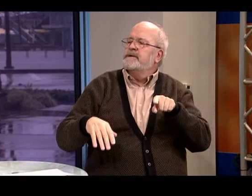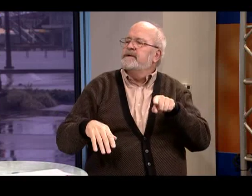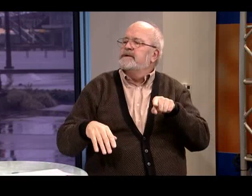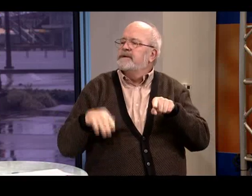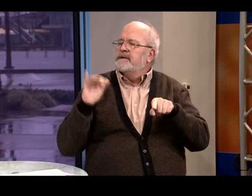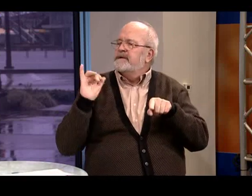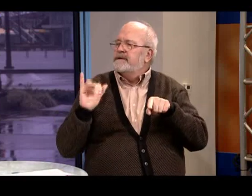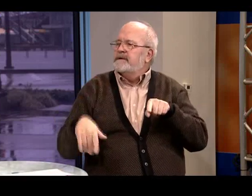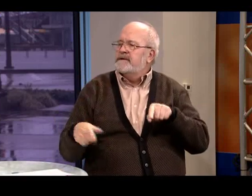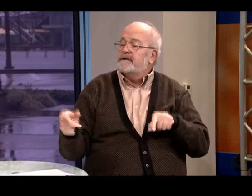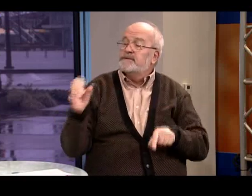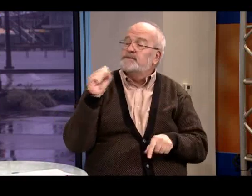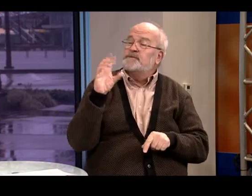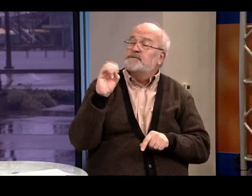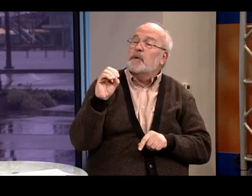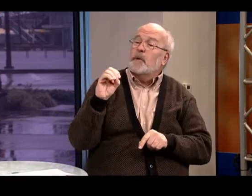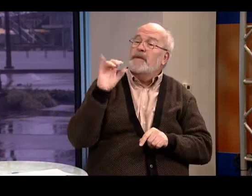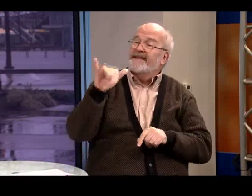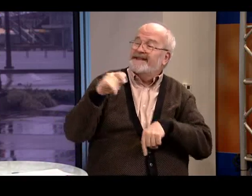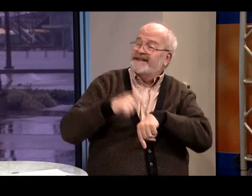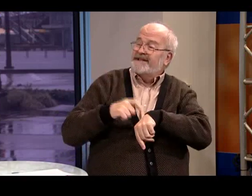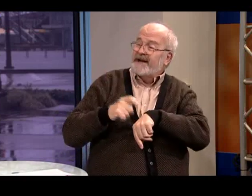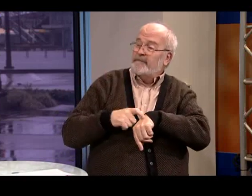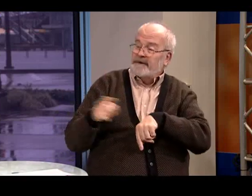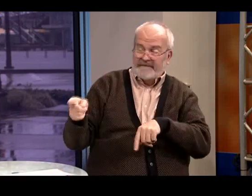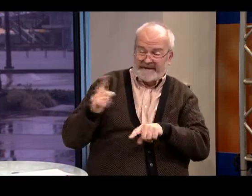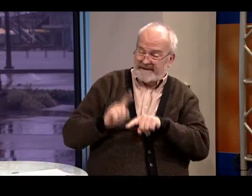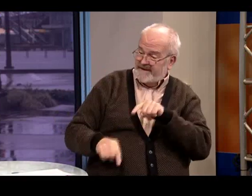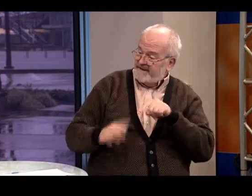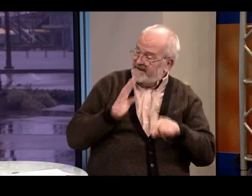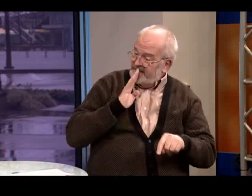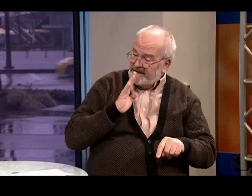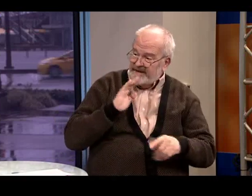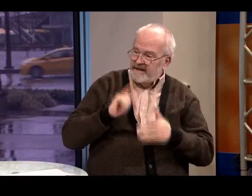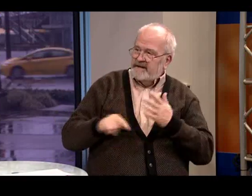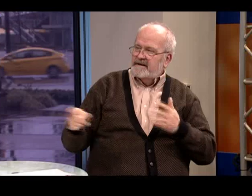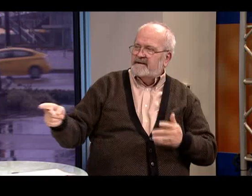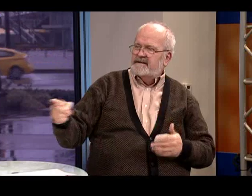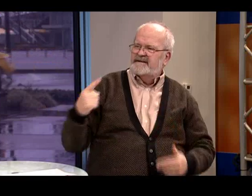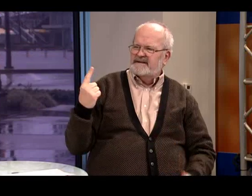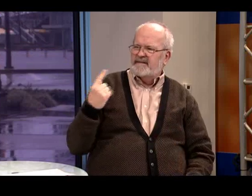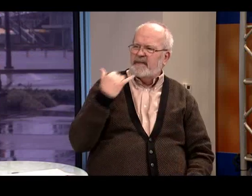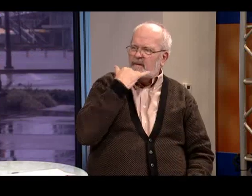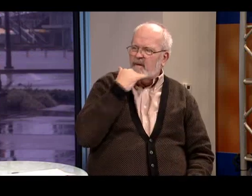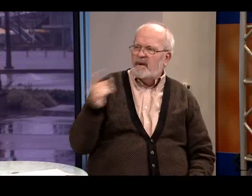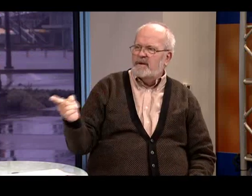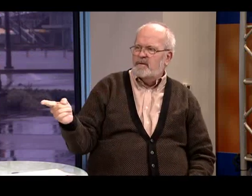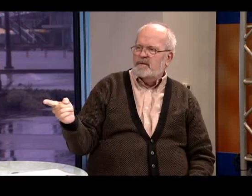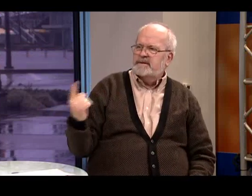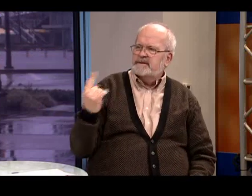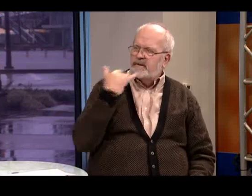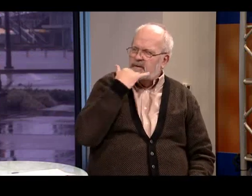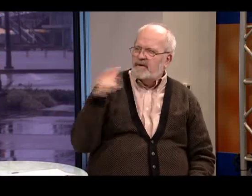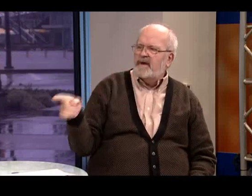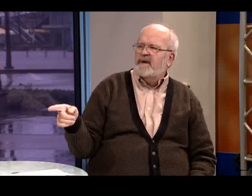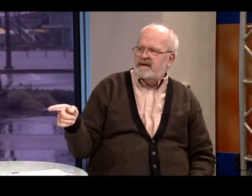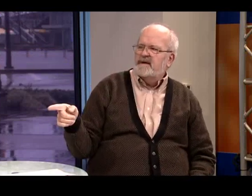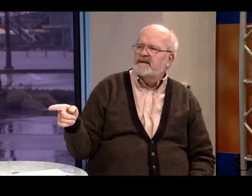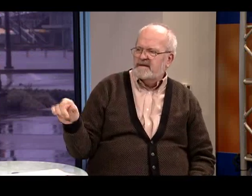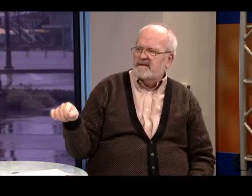more successful, and it spread after that Congress. It was thought that if you weren't able to speak, that there was something wrong with